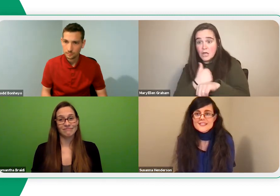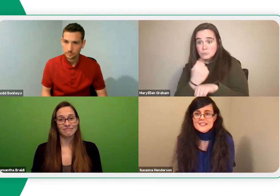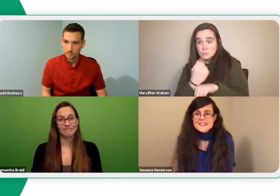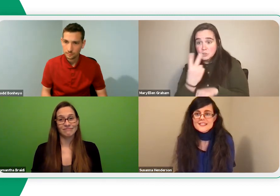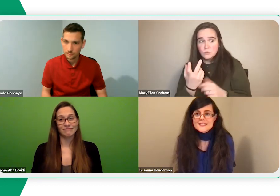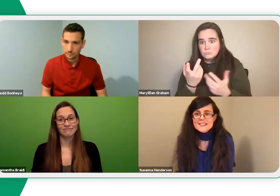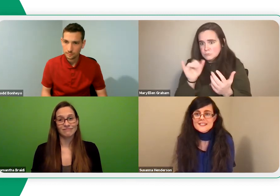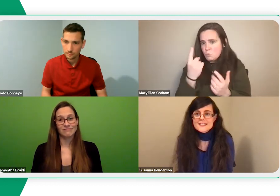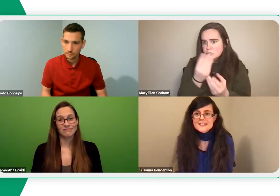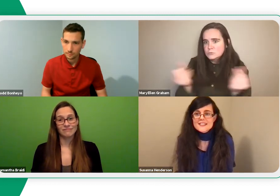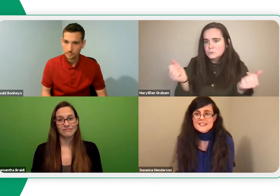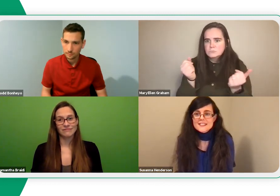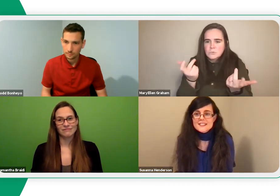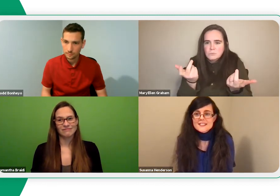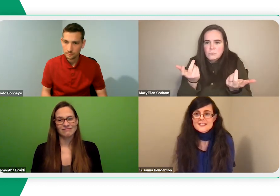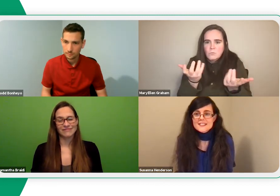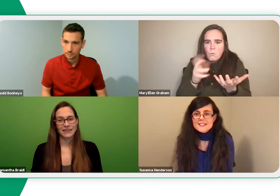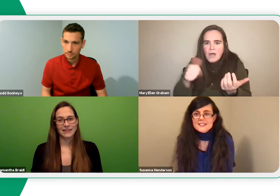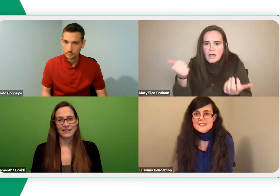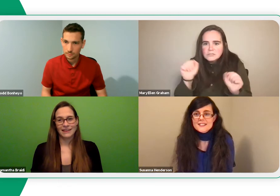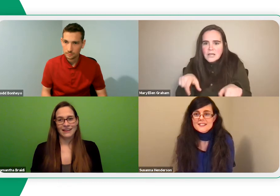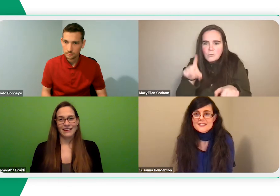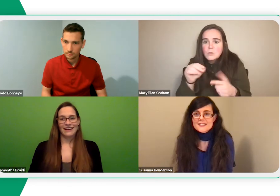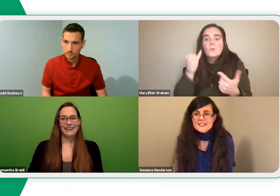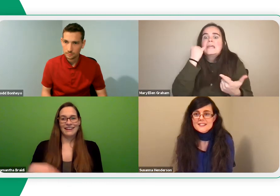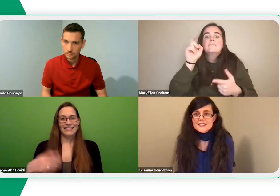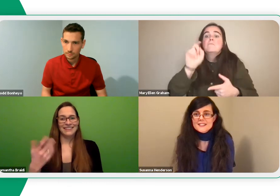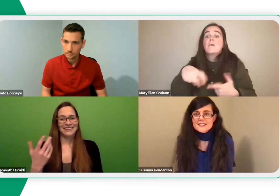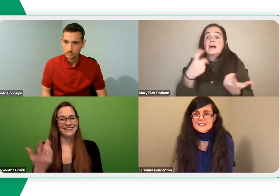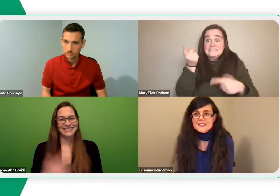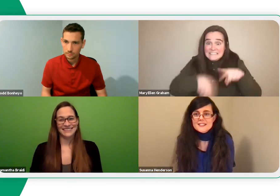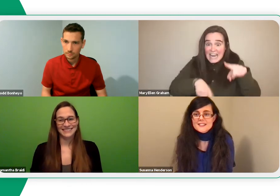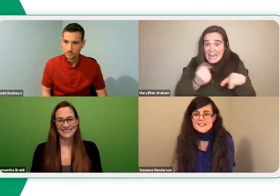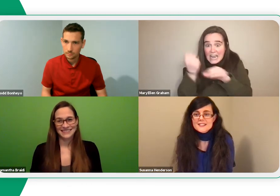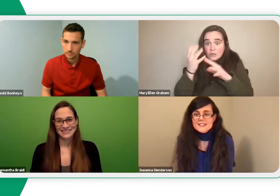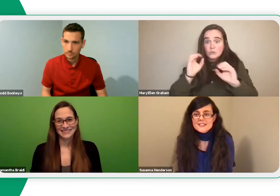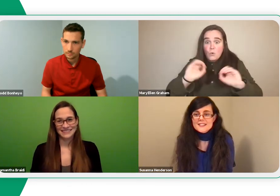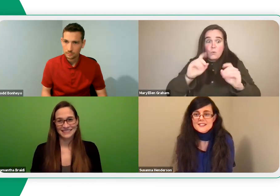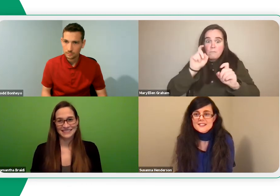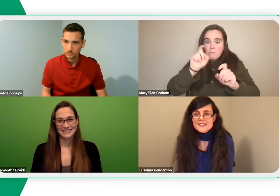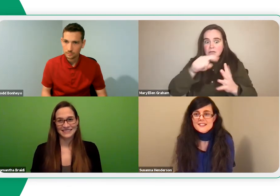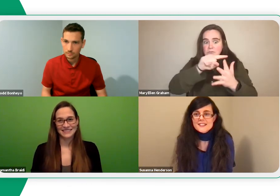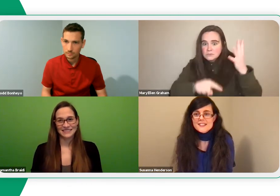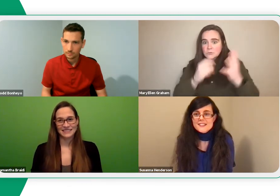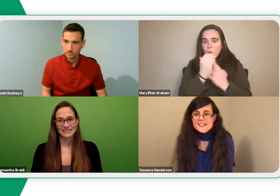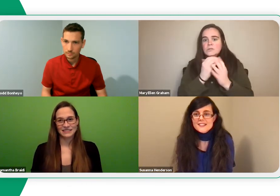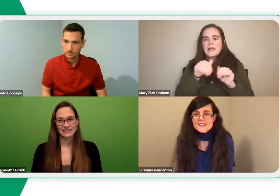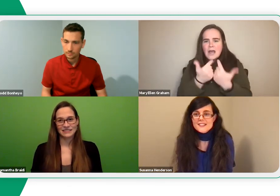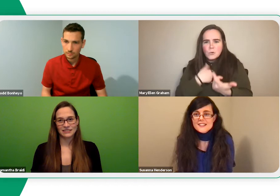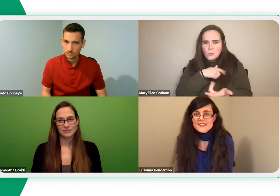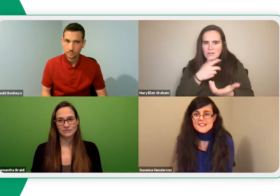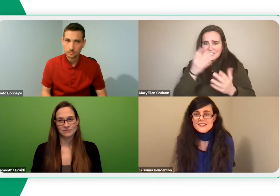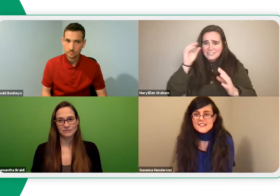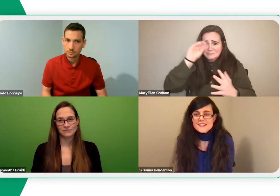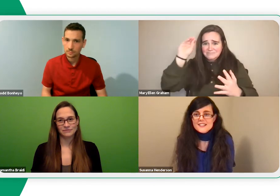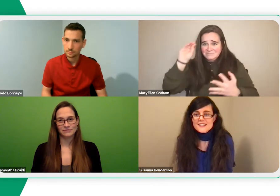satisfied. And so what is replaced? Like was already mentioned by Susanna, should Algebra 2, Algebra 1 be removed and replaced?